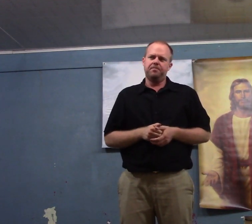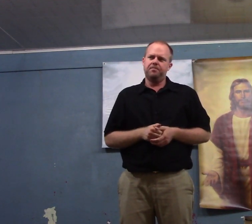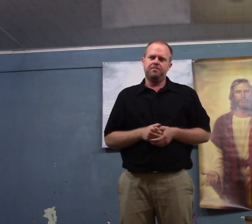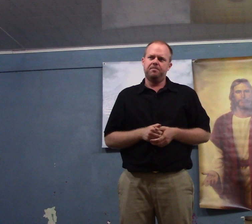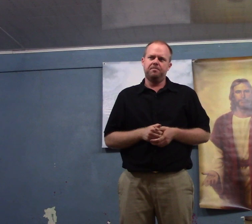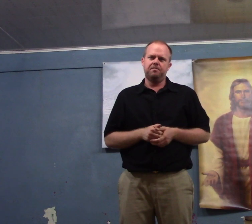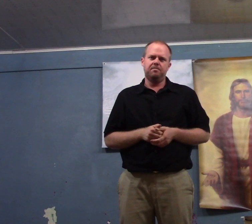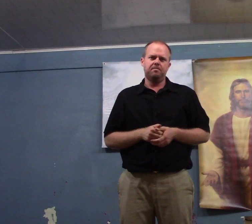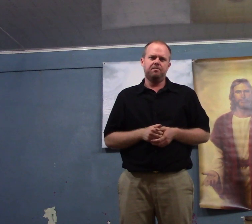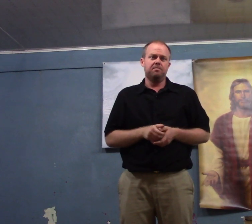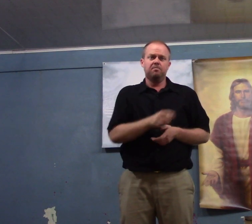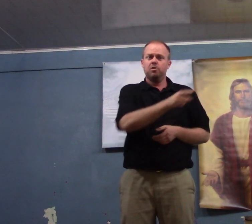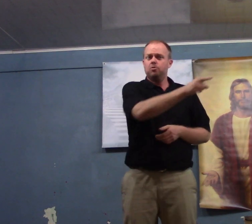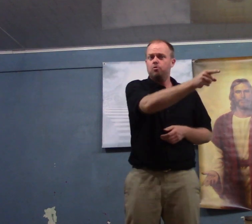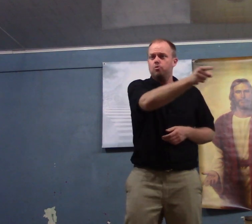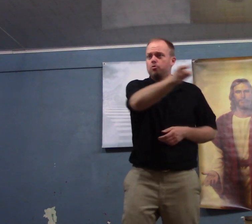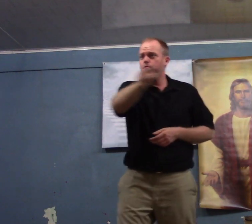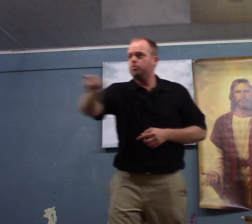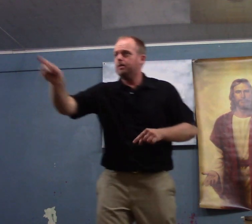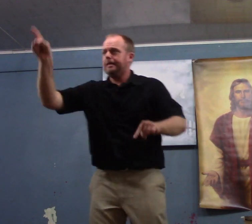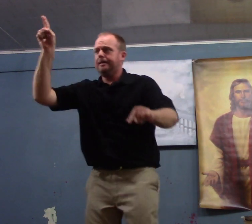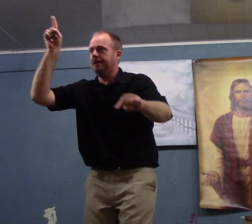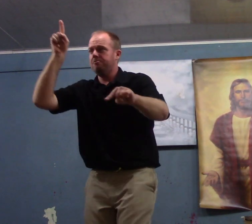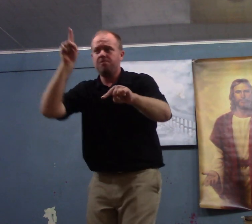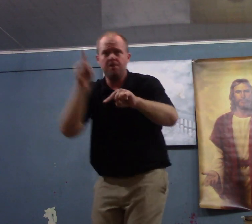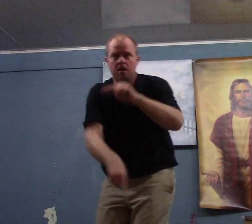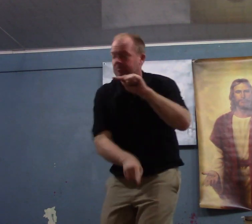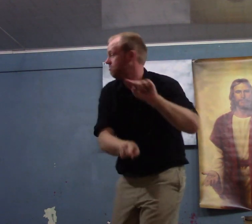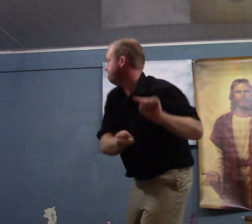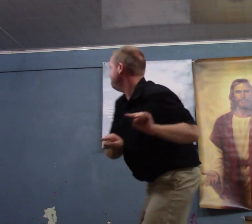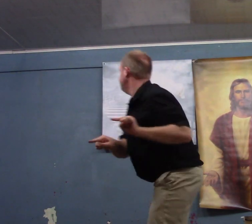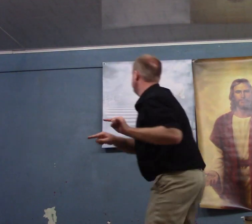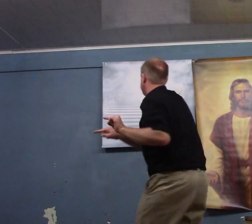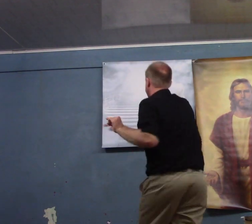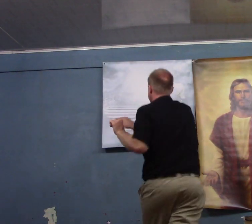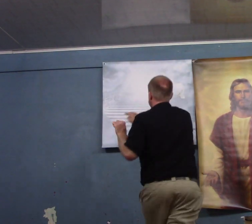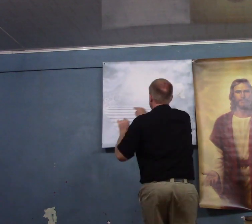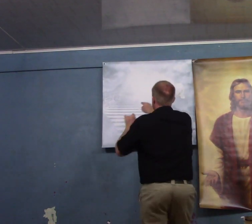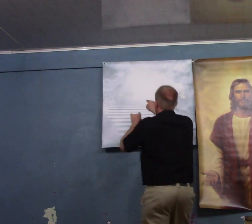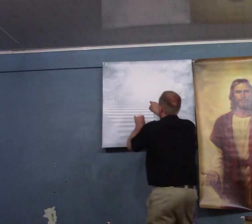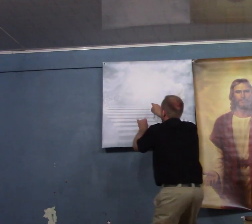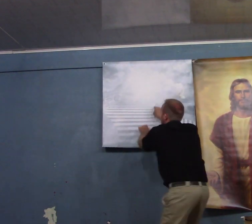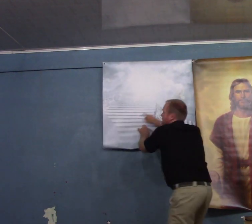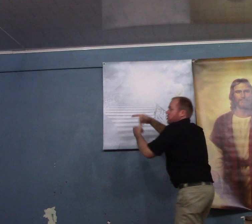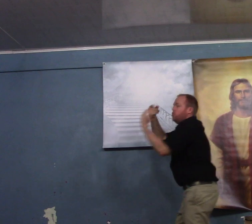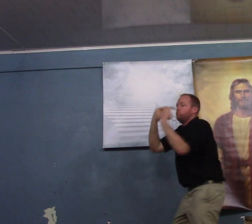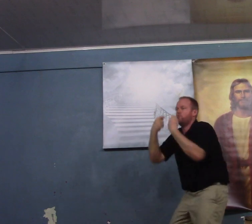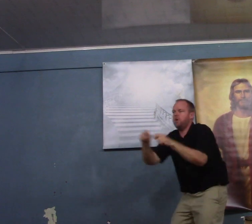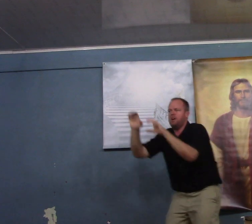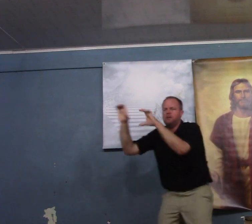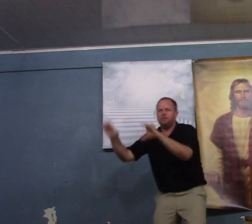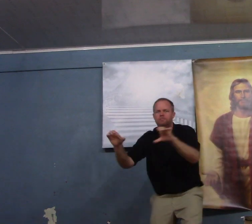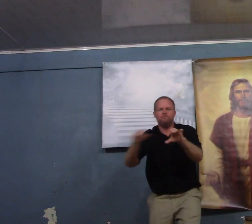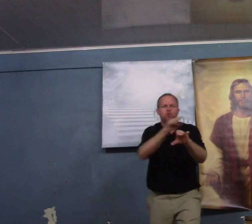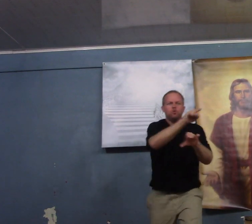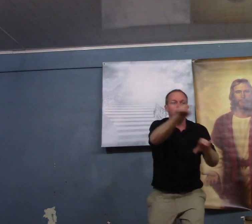trying to make you act like a Christian without actually repenting. If you are just acting like a Christian from